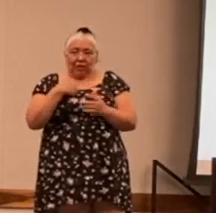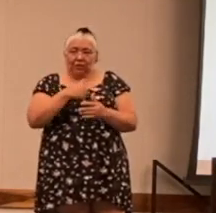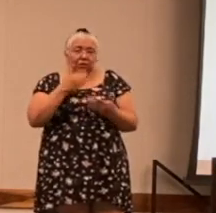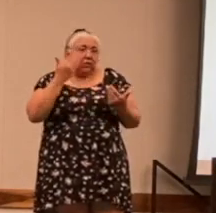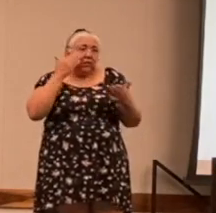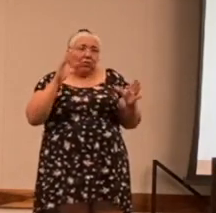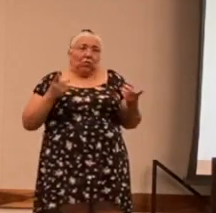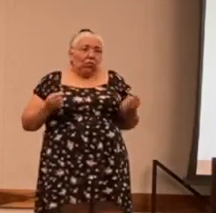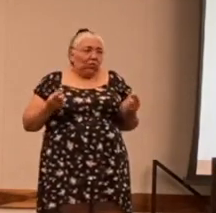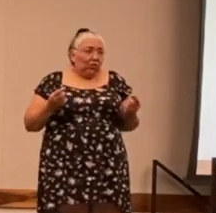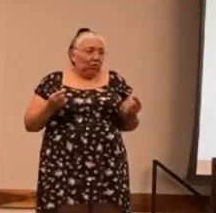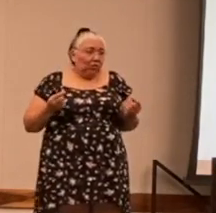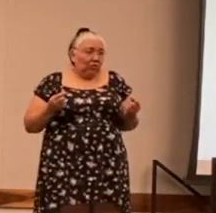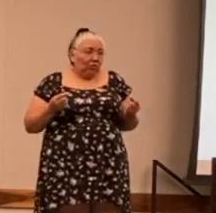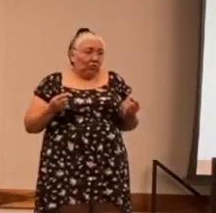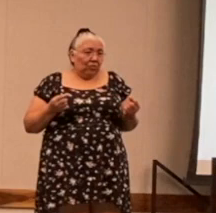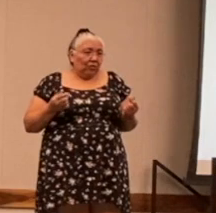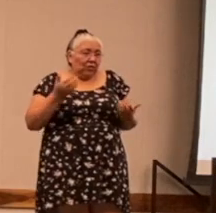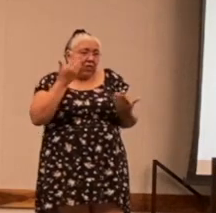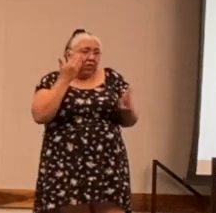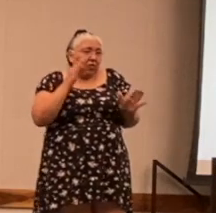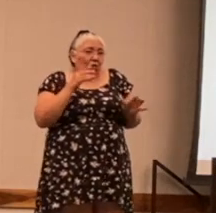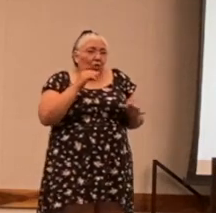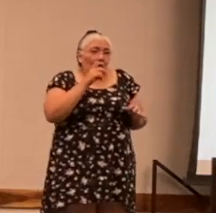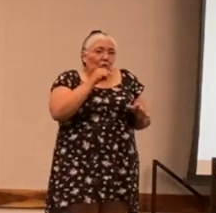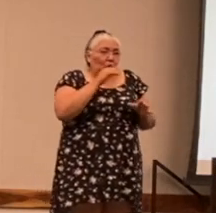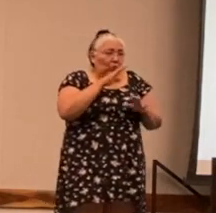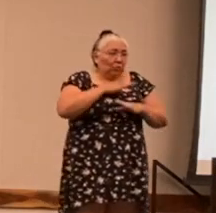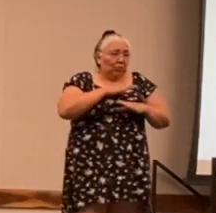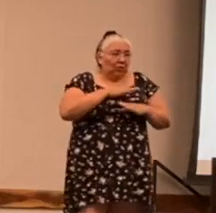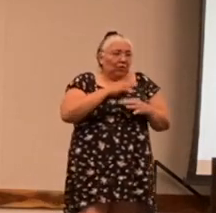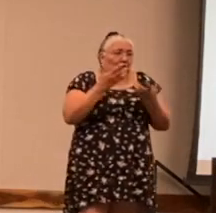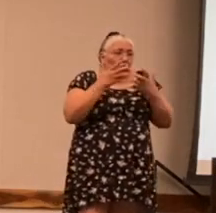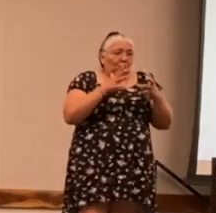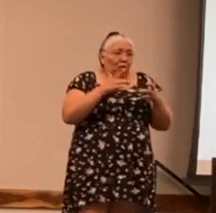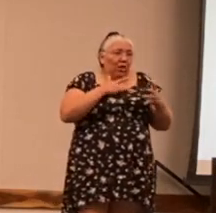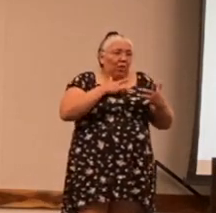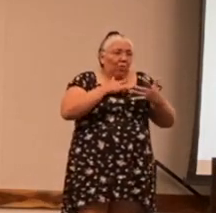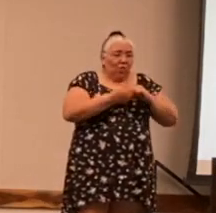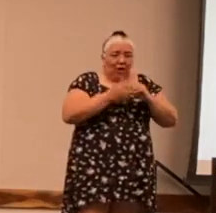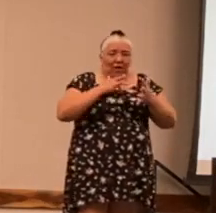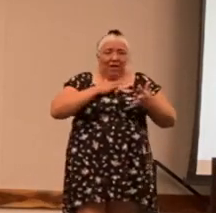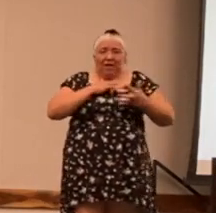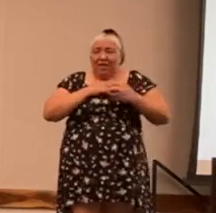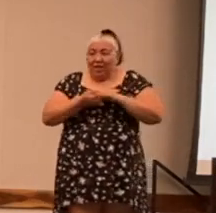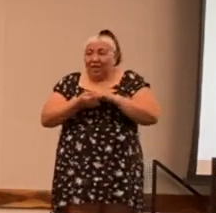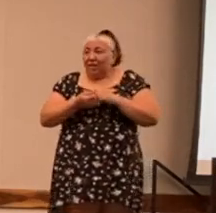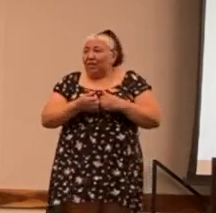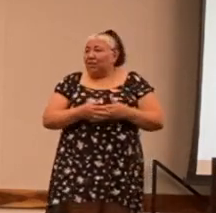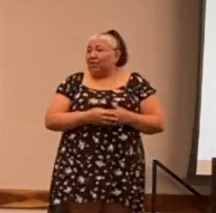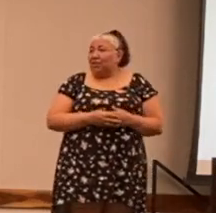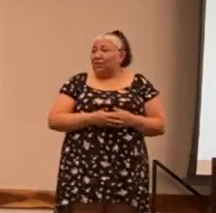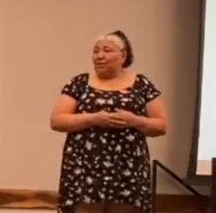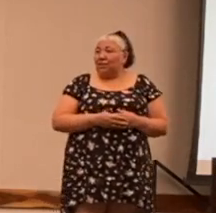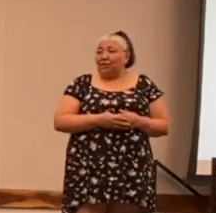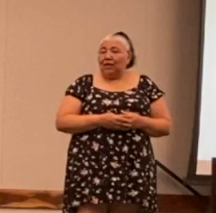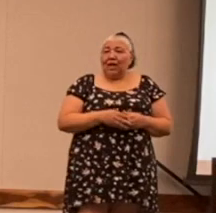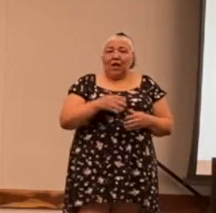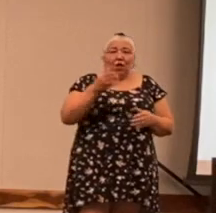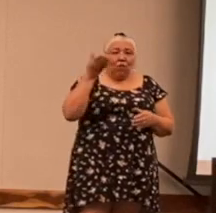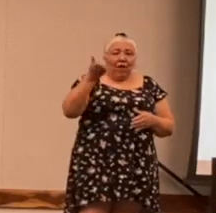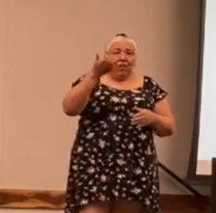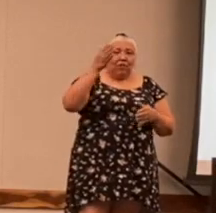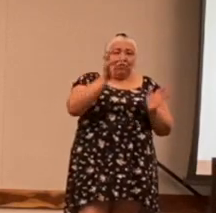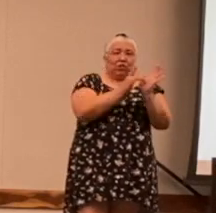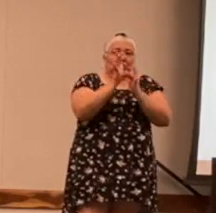know what to do. She doesn't know who to please, because she doesn't want to break anybody's heart. And right there, man, is